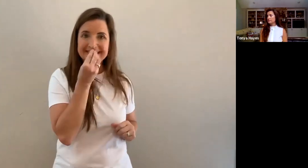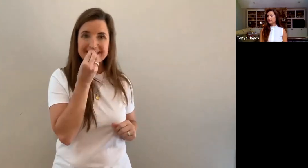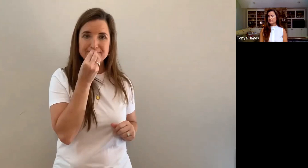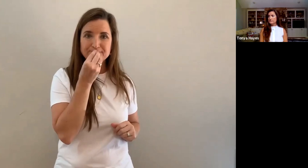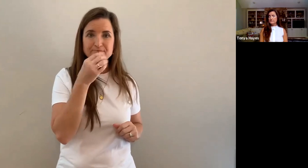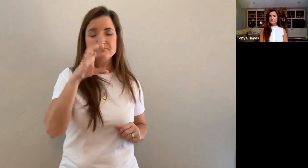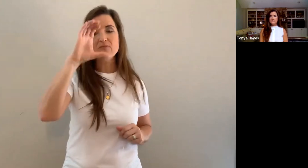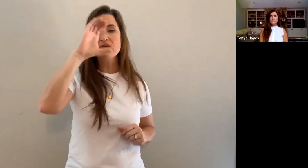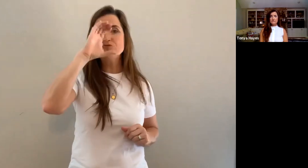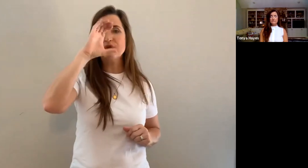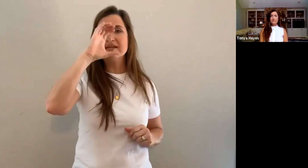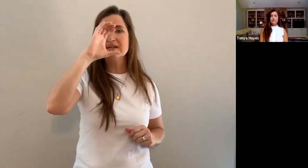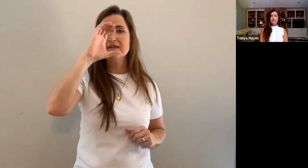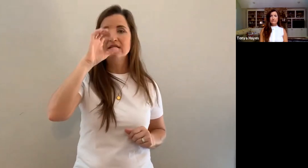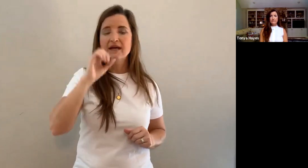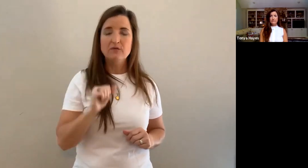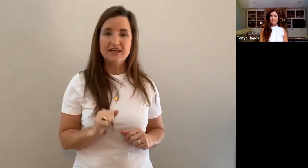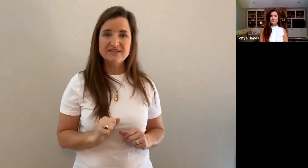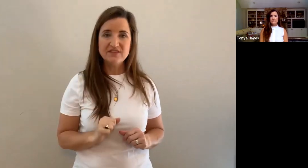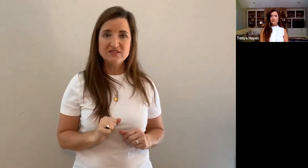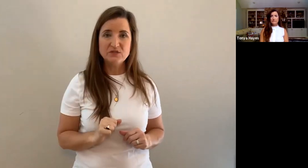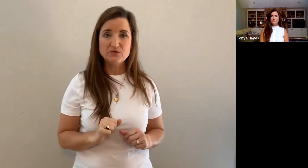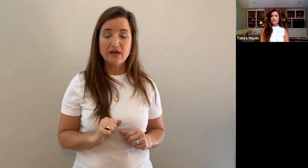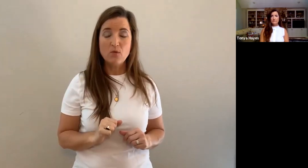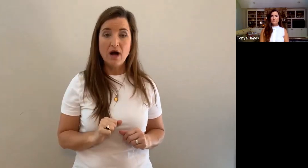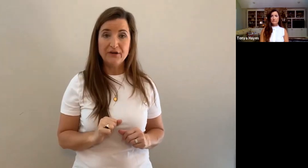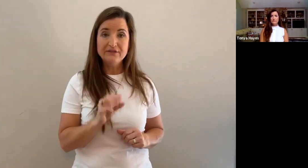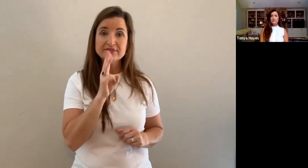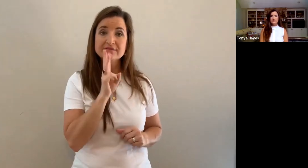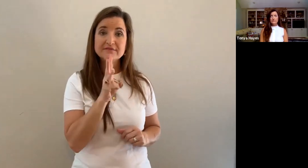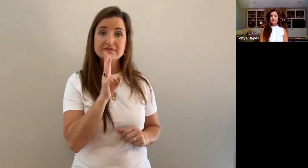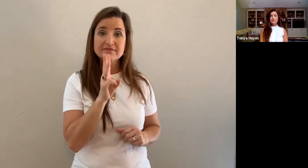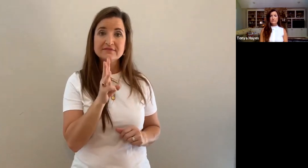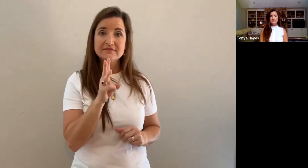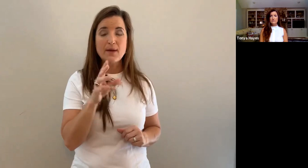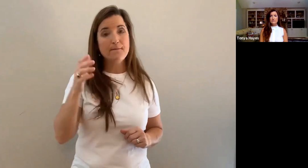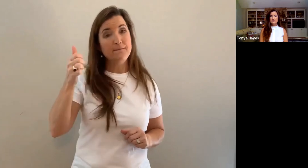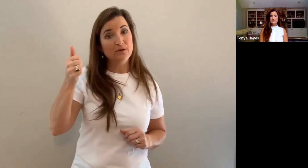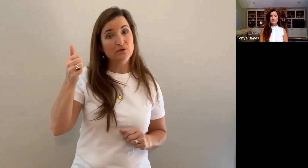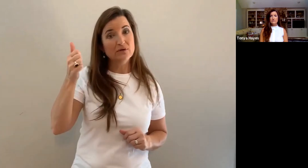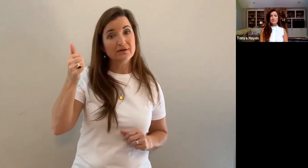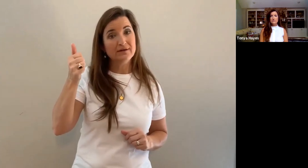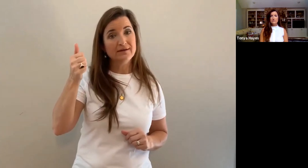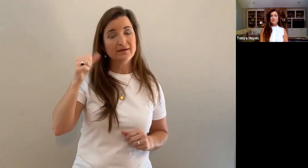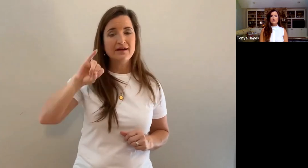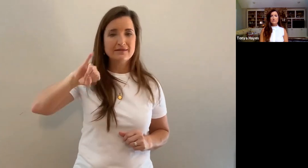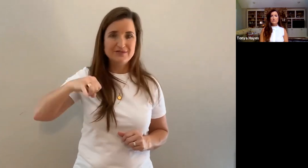mind. Eat, drink. And what kinds of things do we drink? Water,